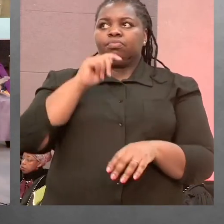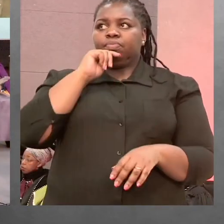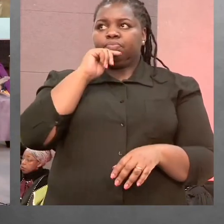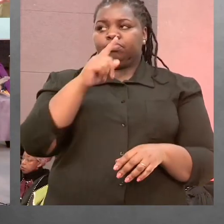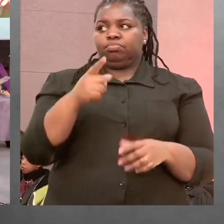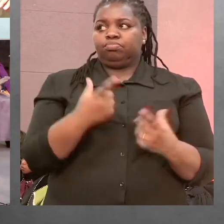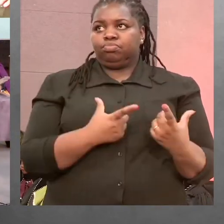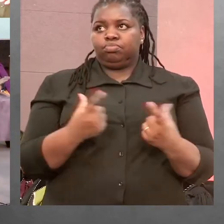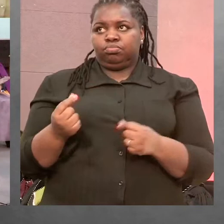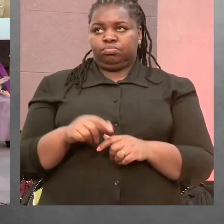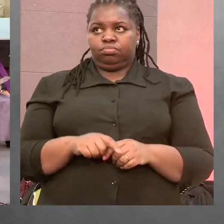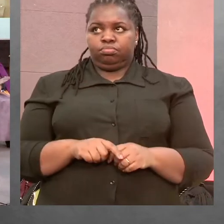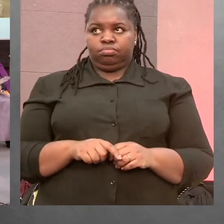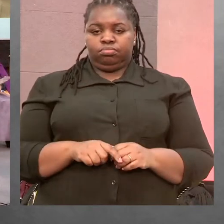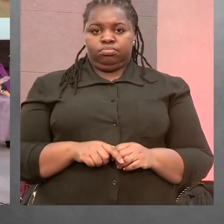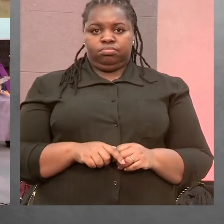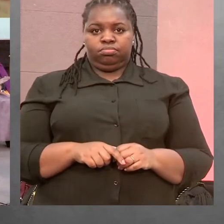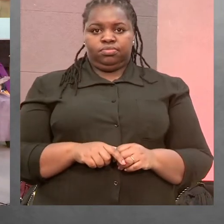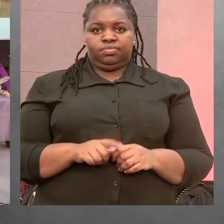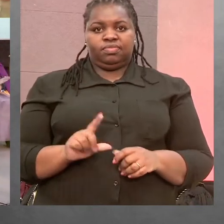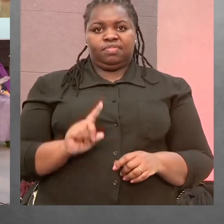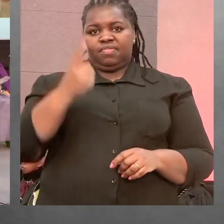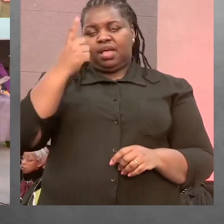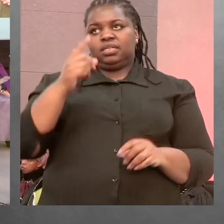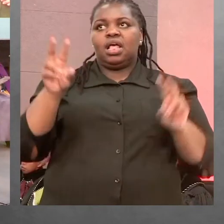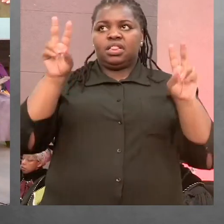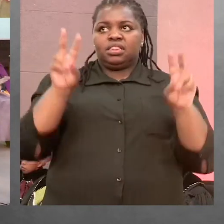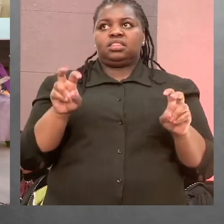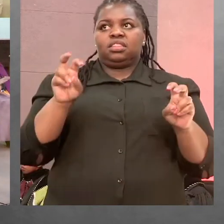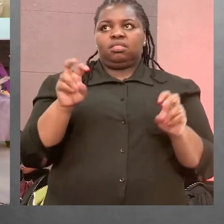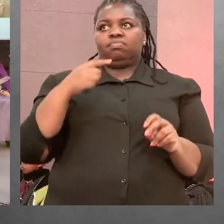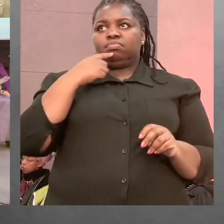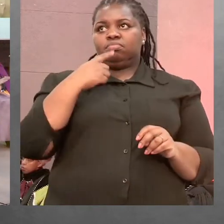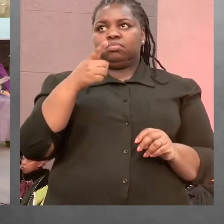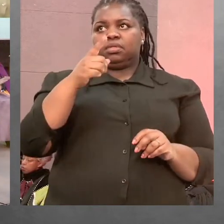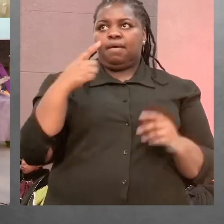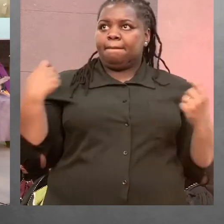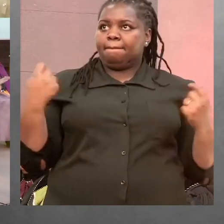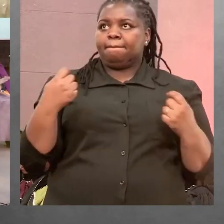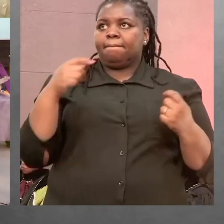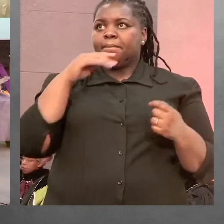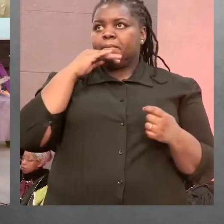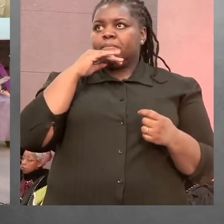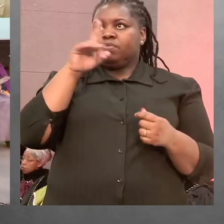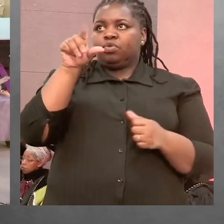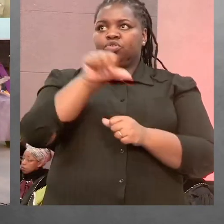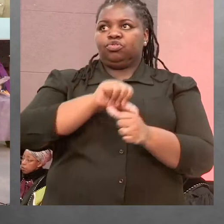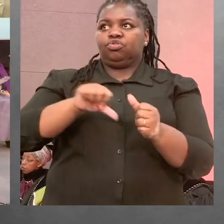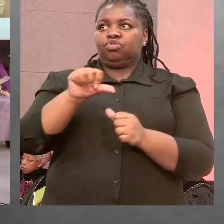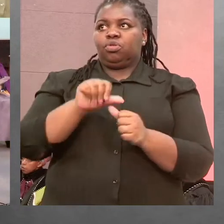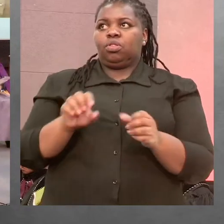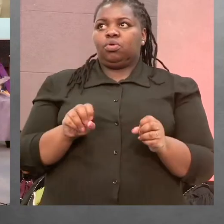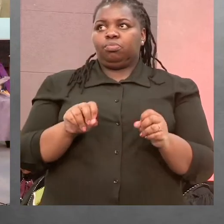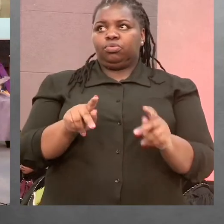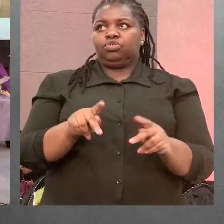embodies. The first theme addresses the acceleration of socioeconomic